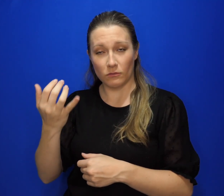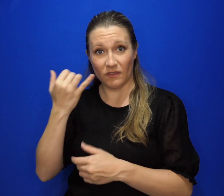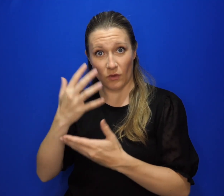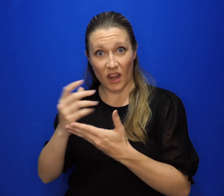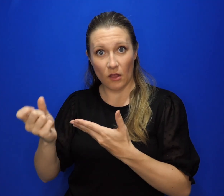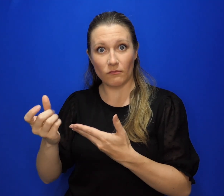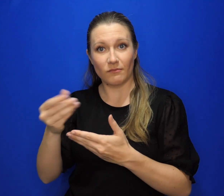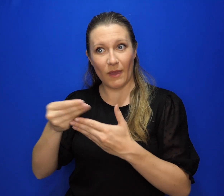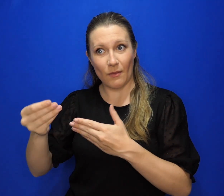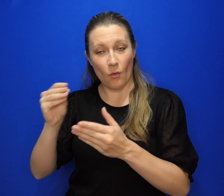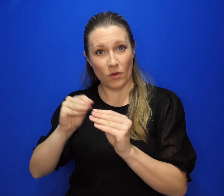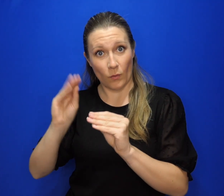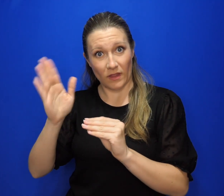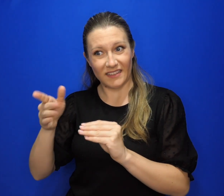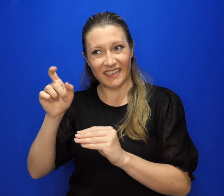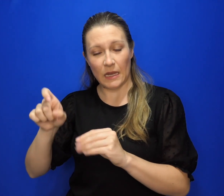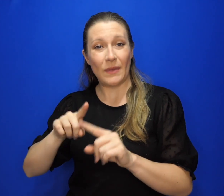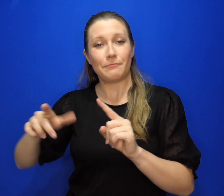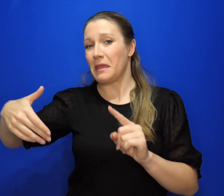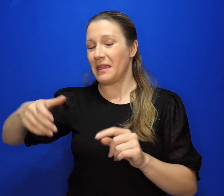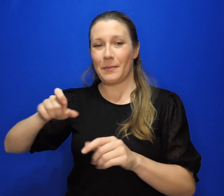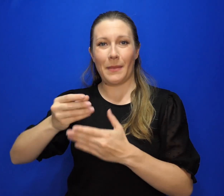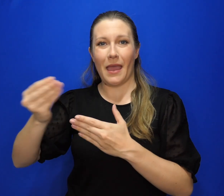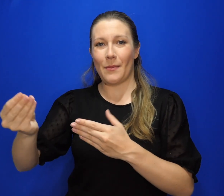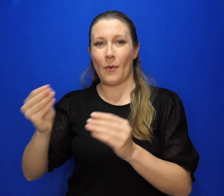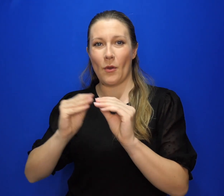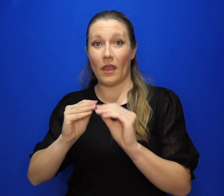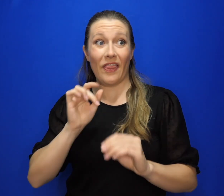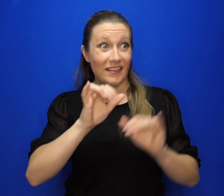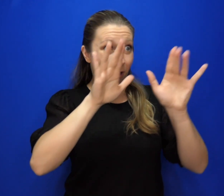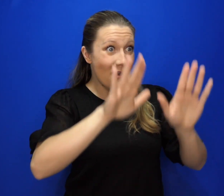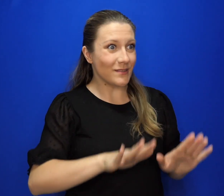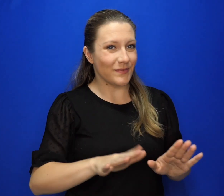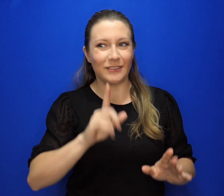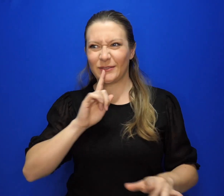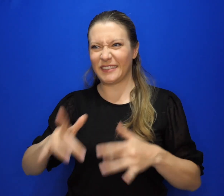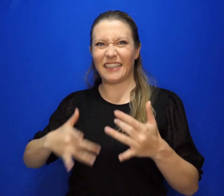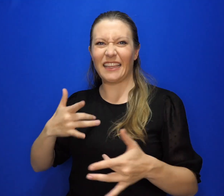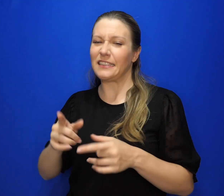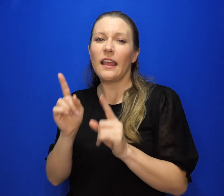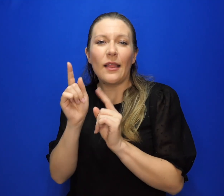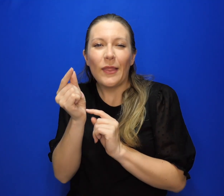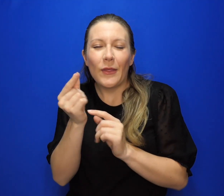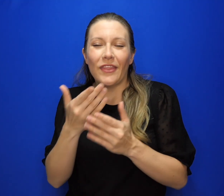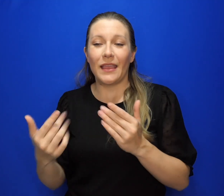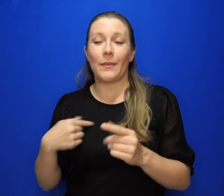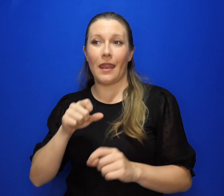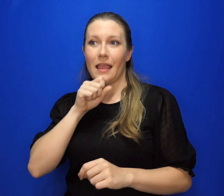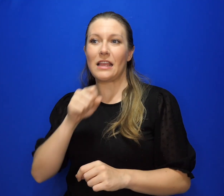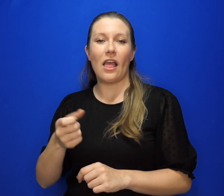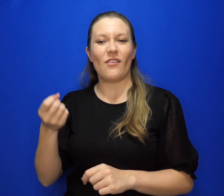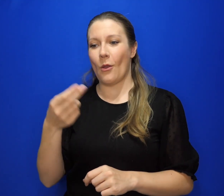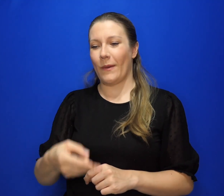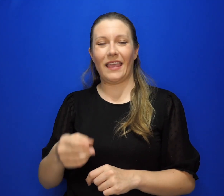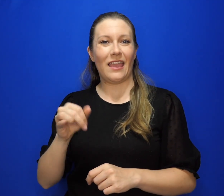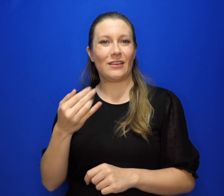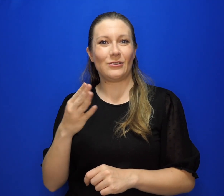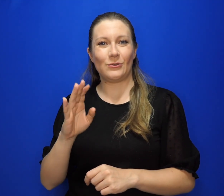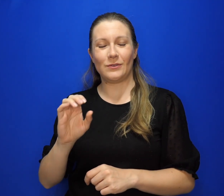buy more. That's awesome. So exciting. Yeah. That's it's such a very little exciting. thing. But like, I love throwing juice boxes away when I pick her up at college. I'm like,